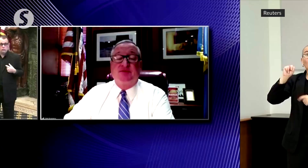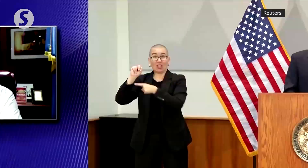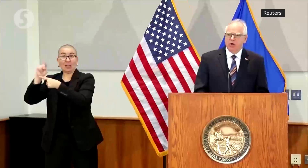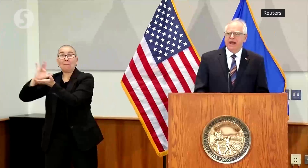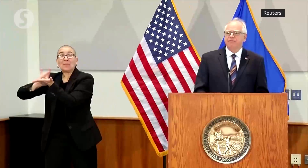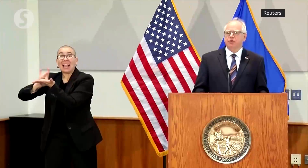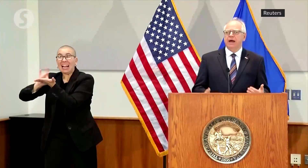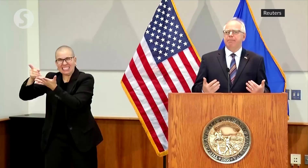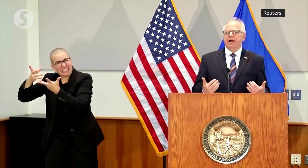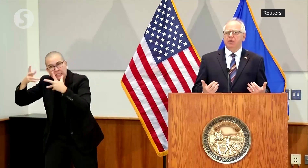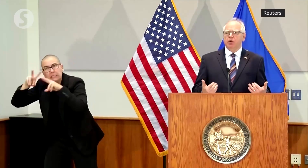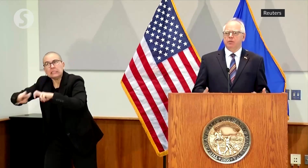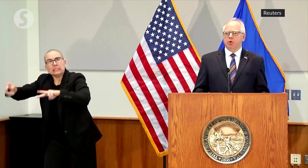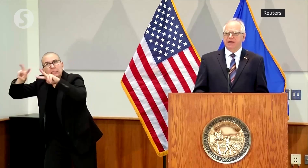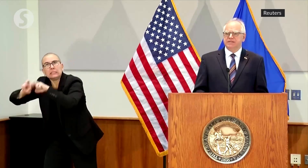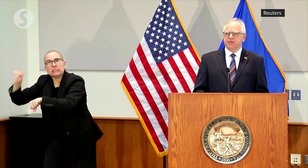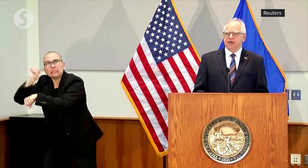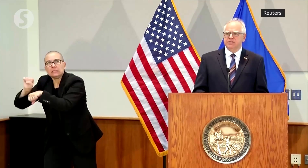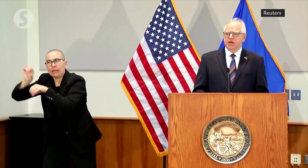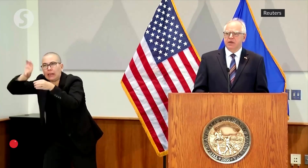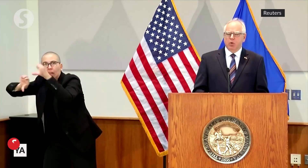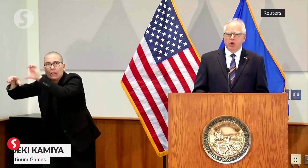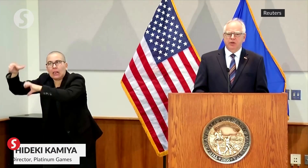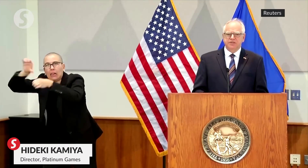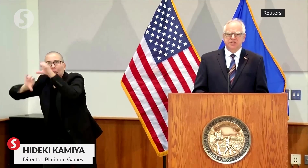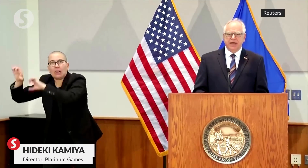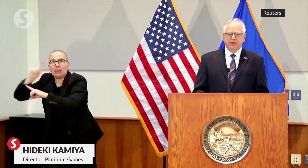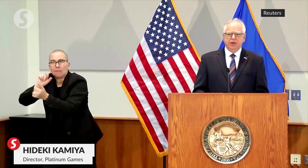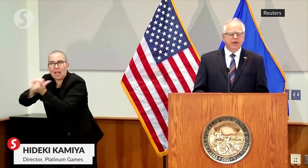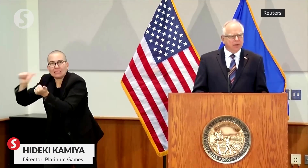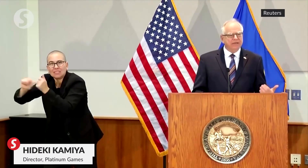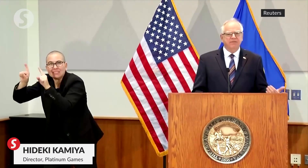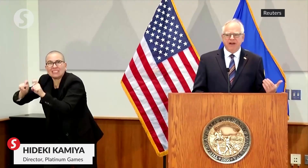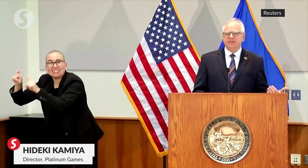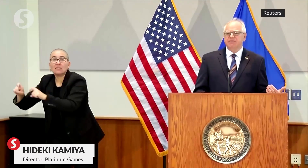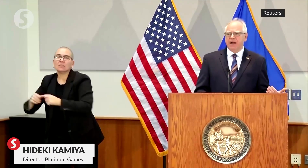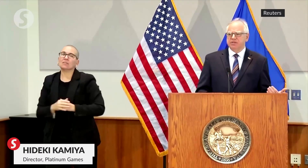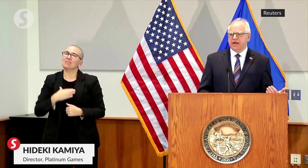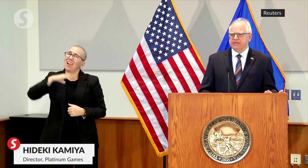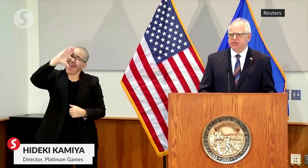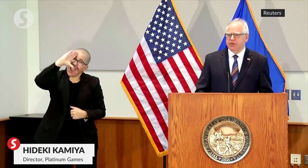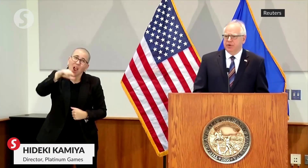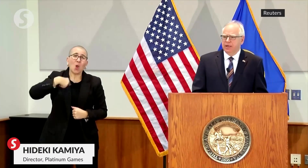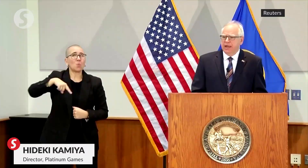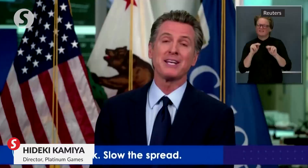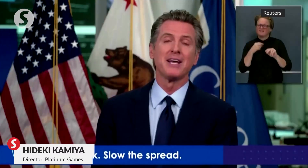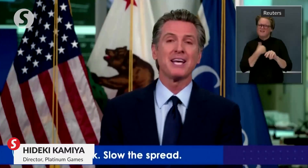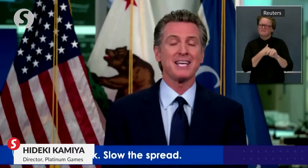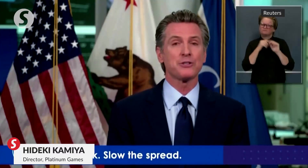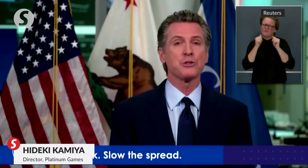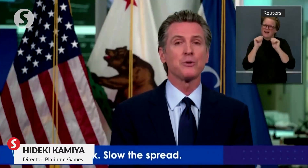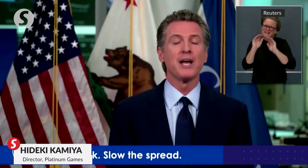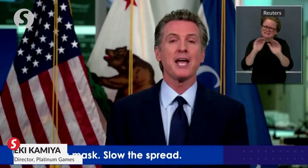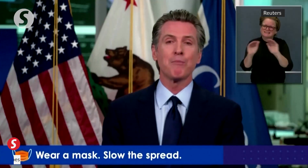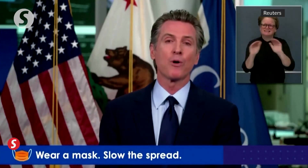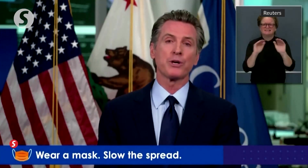country made impassioned pleas for Americans to follow health guidelines on Monday. We need to fight the virus, not each other. Many of them